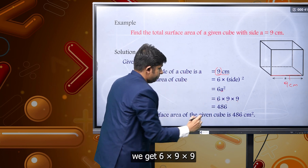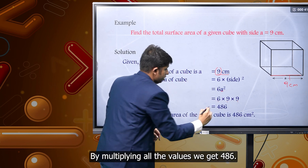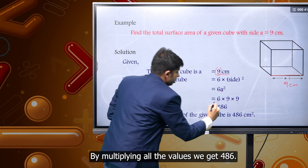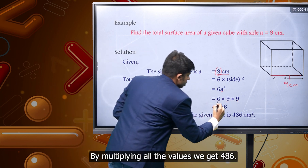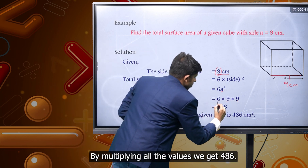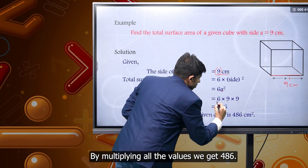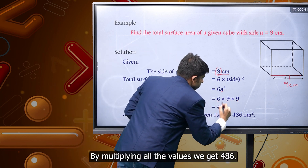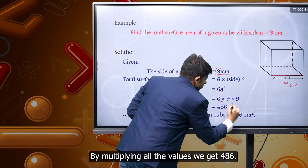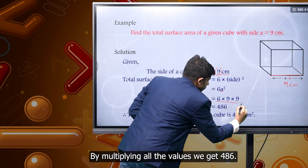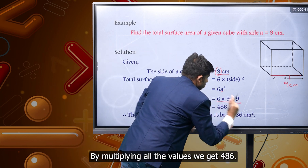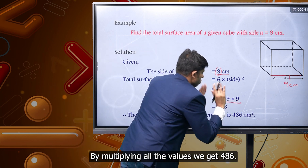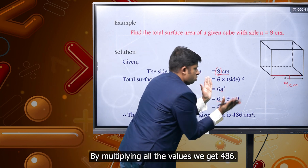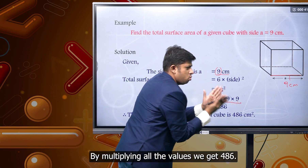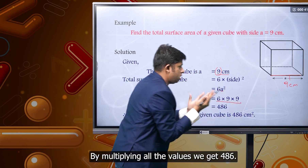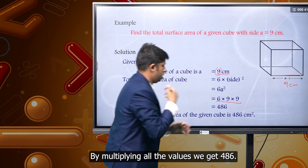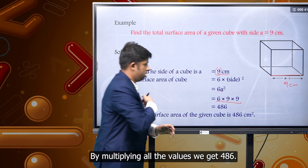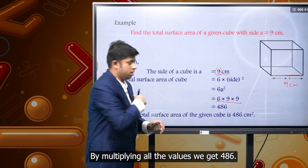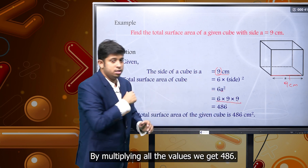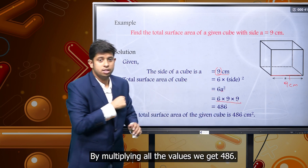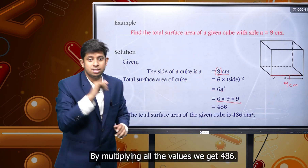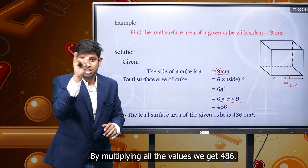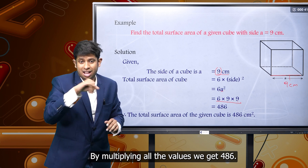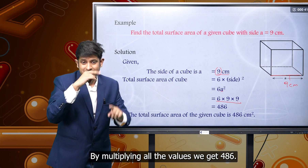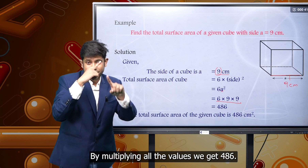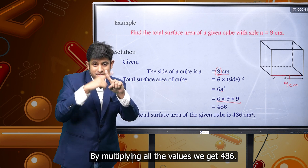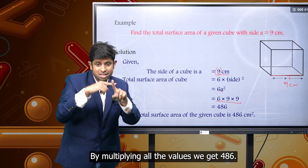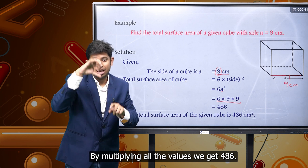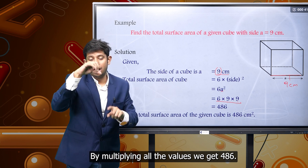By multiplying all the values, we get 486.